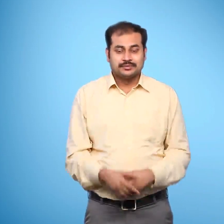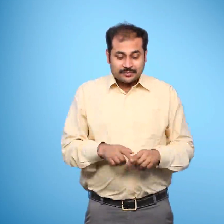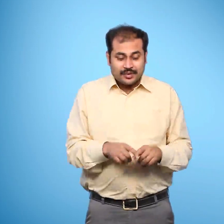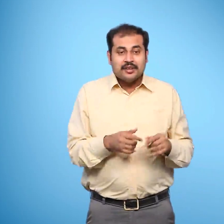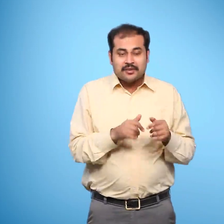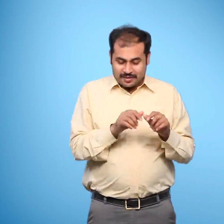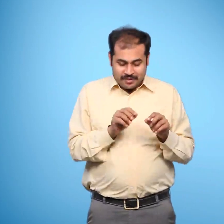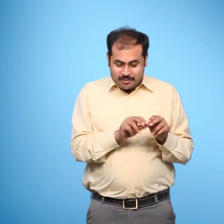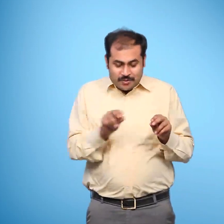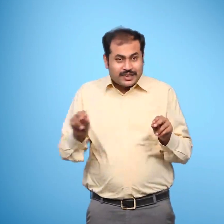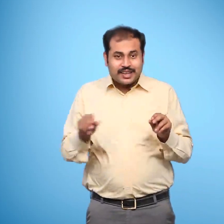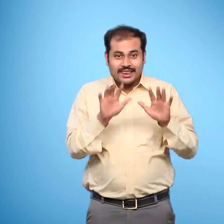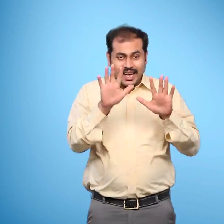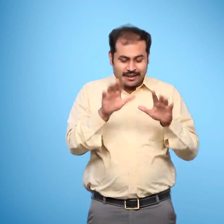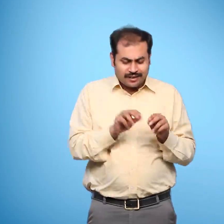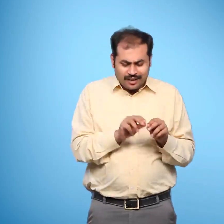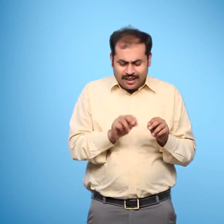Is there a shortcut for 10 steps?